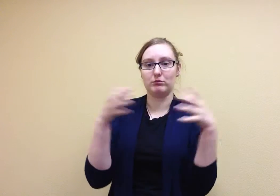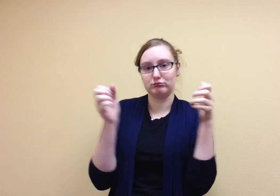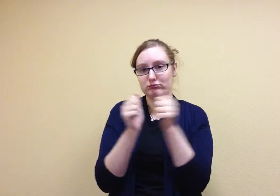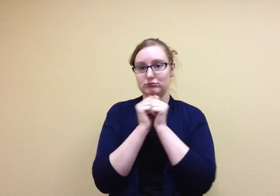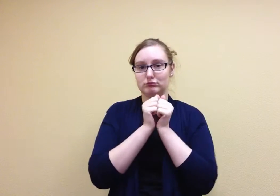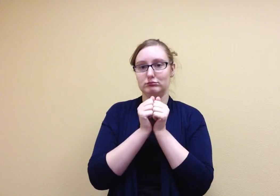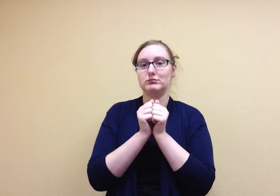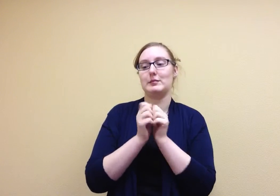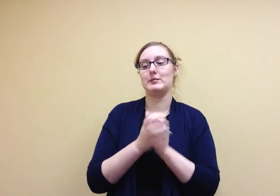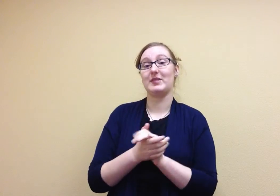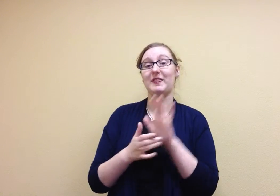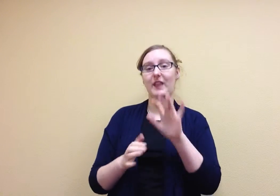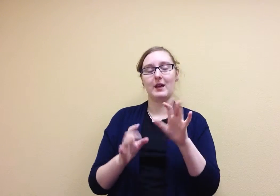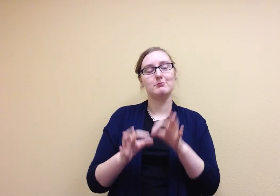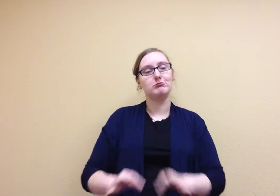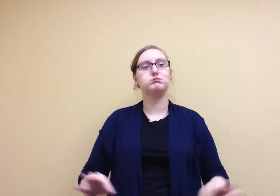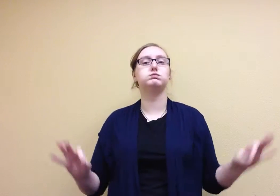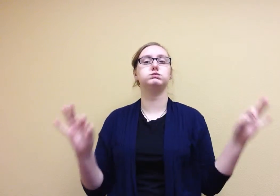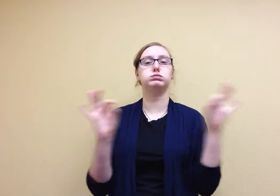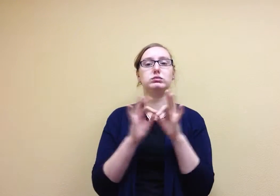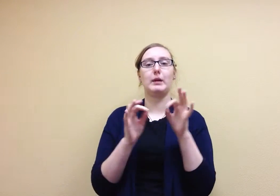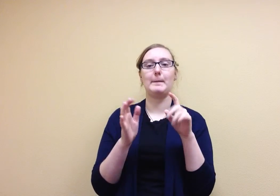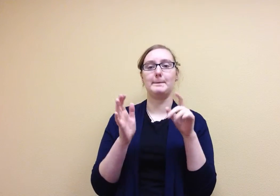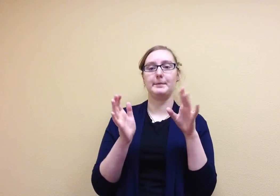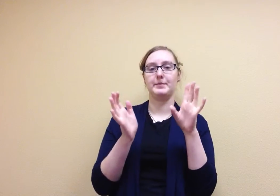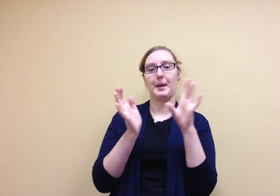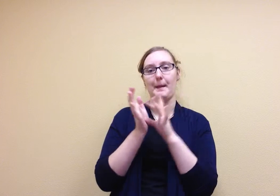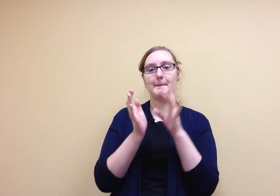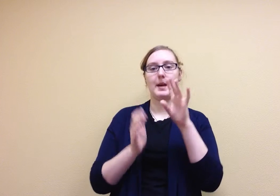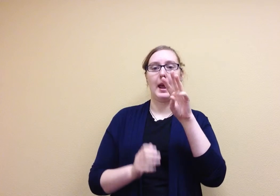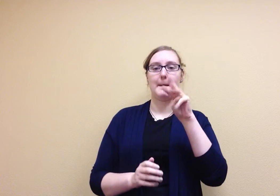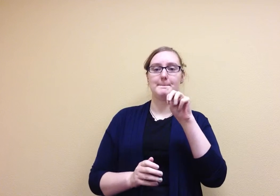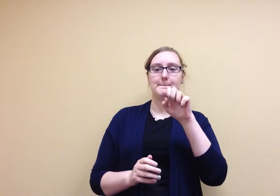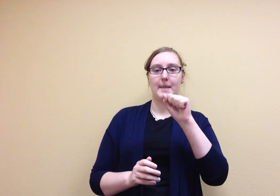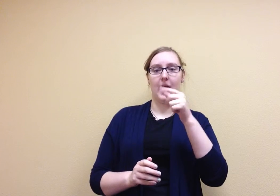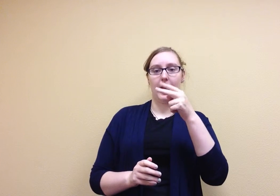very important. Magnetism. What is an actual giant magnet?